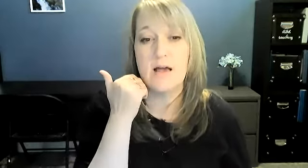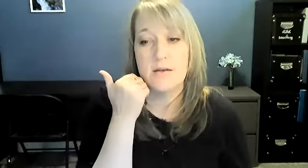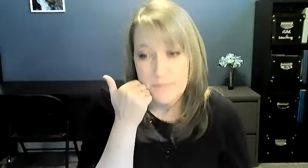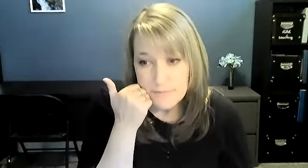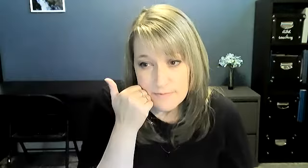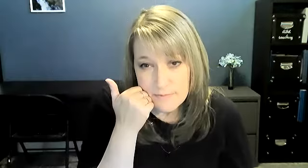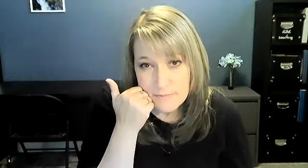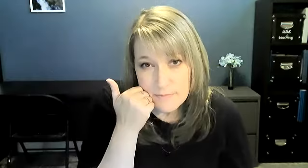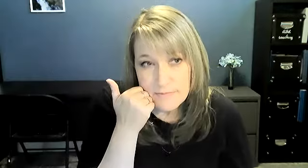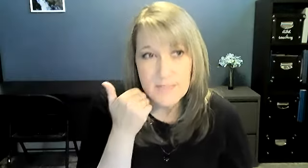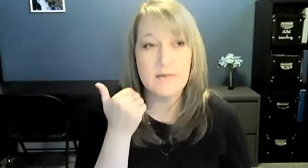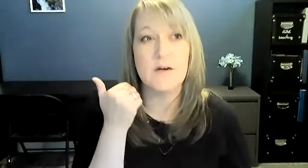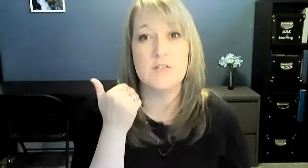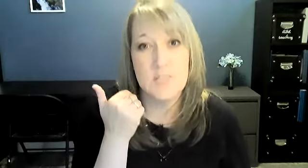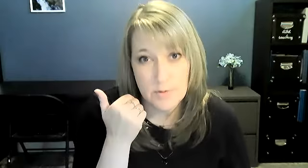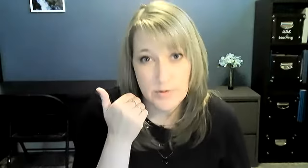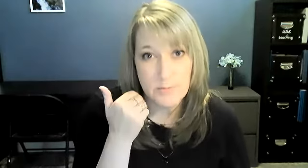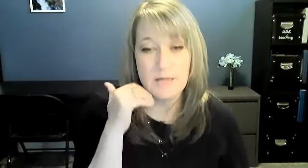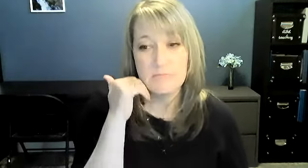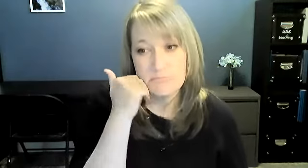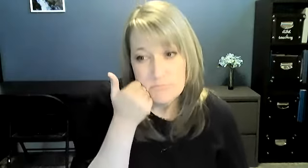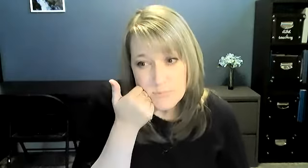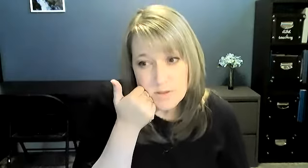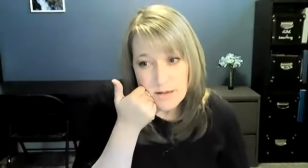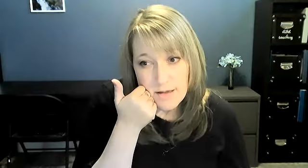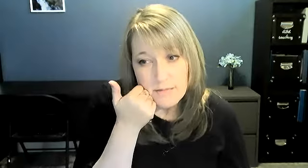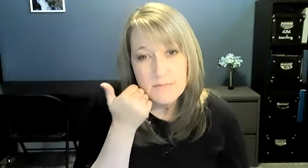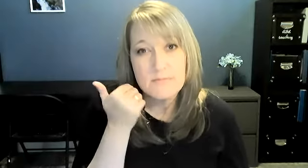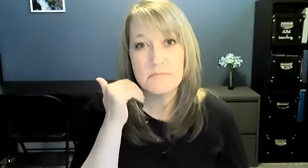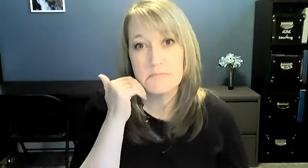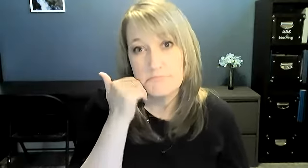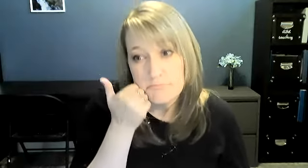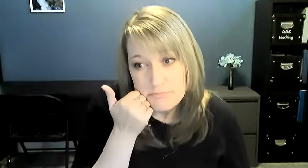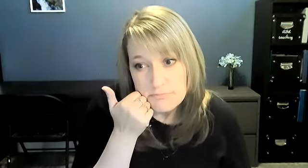of hunch down a little bit. Shy.